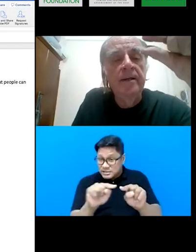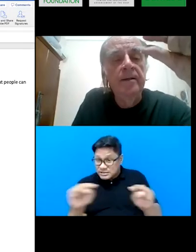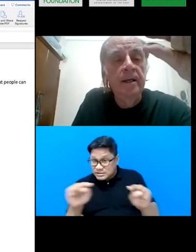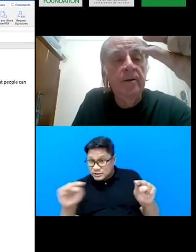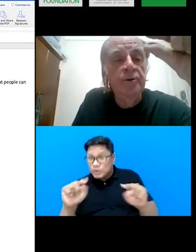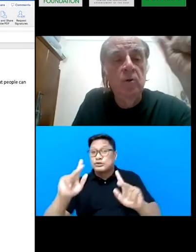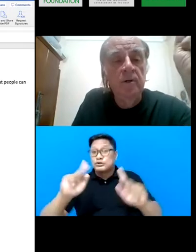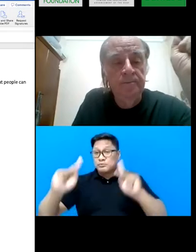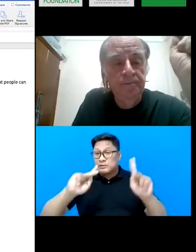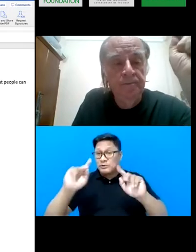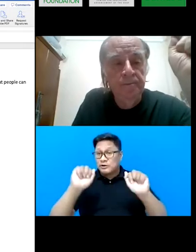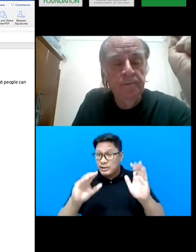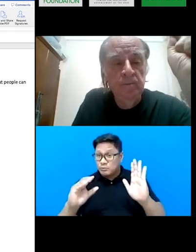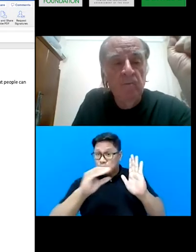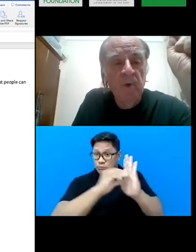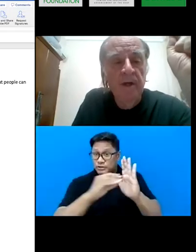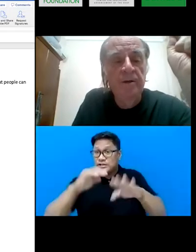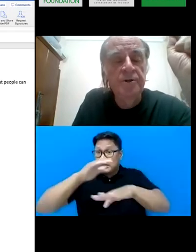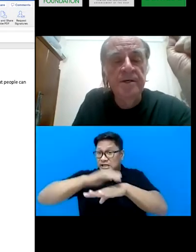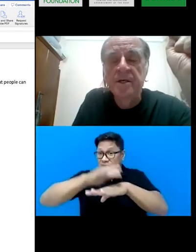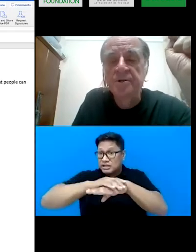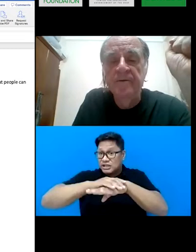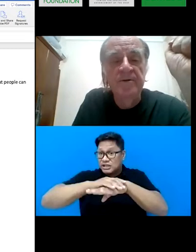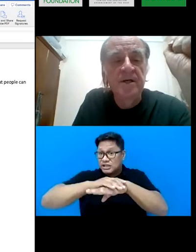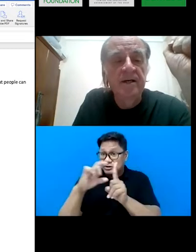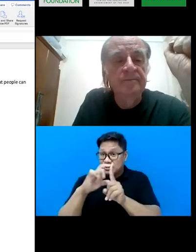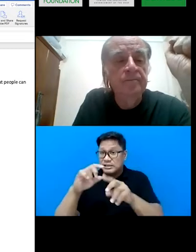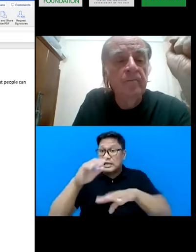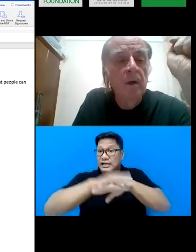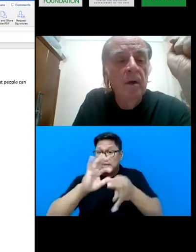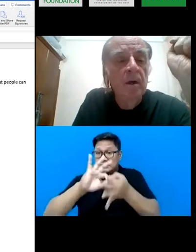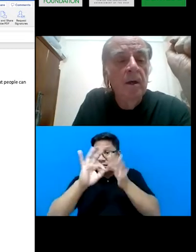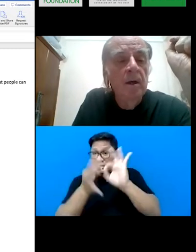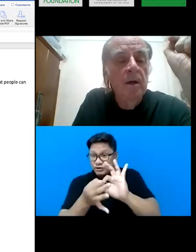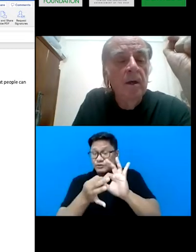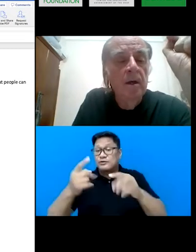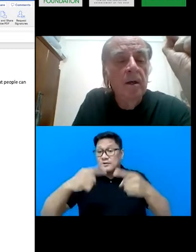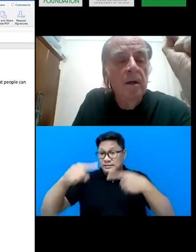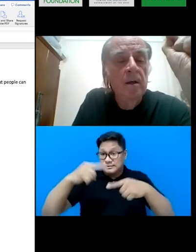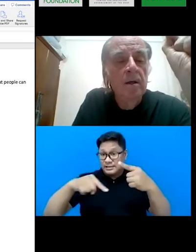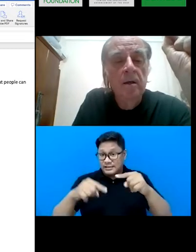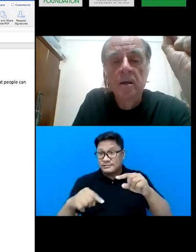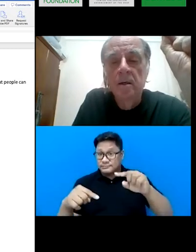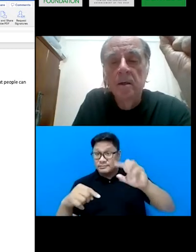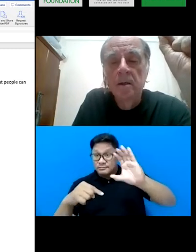write in the English word, English translation of the sign.